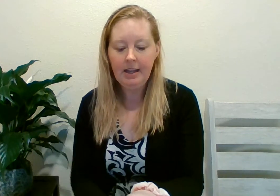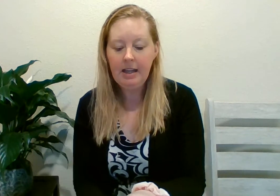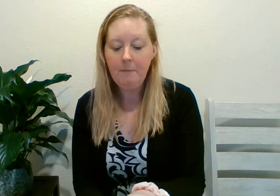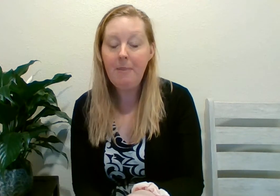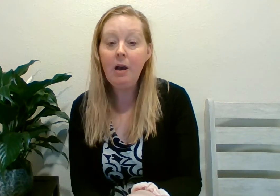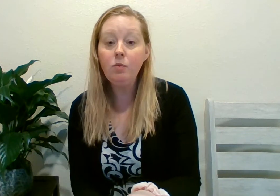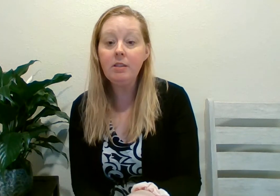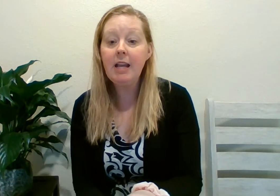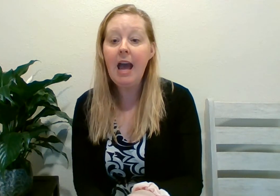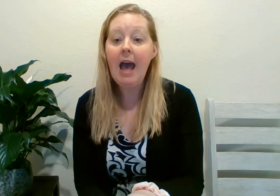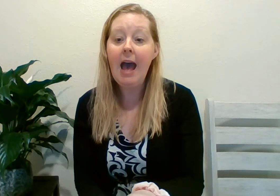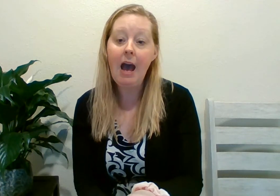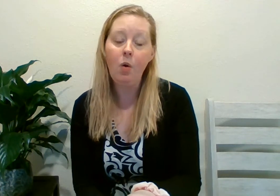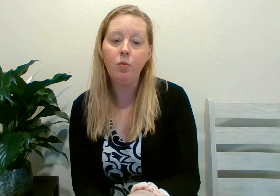Bounce. Hound.